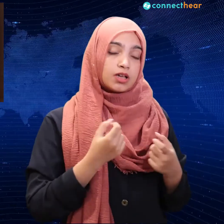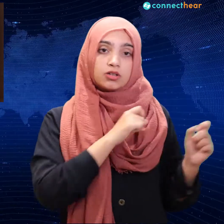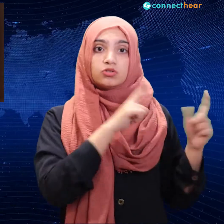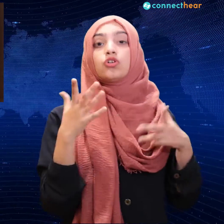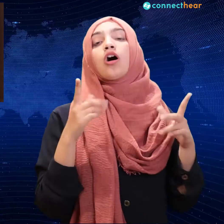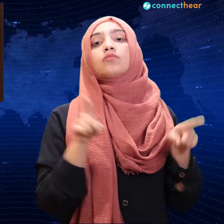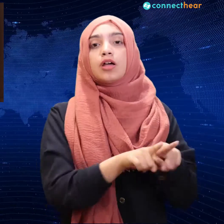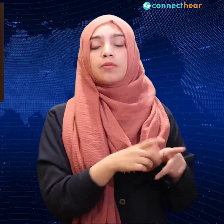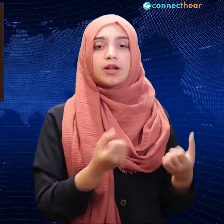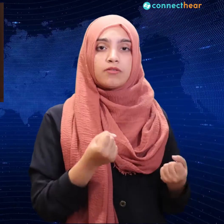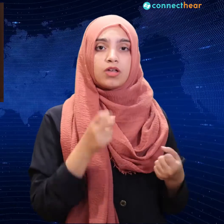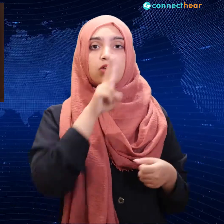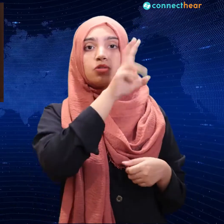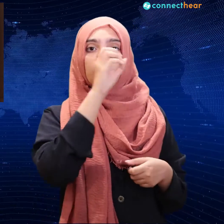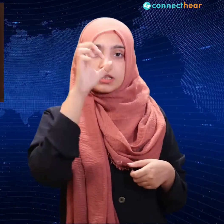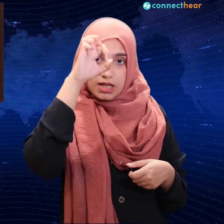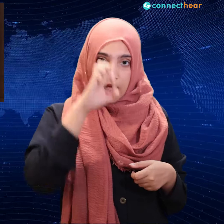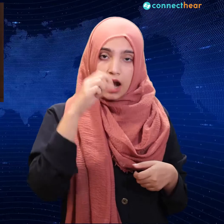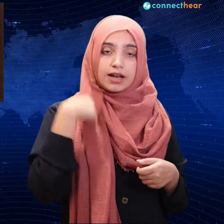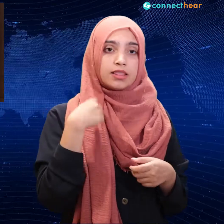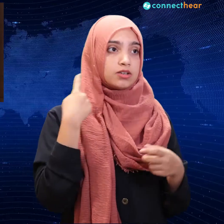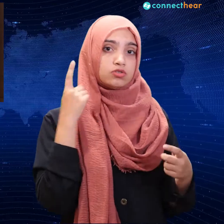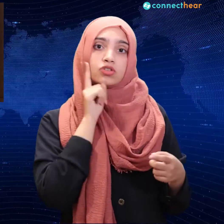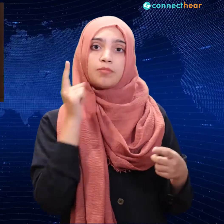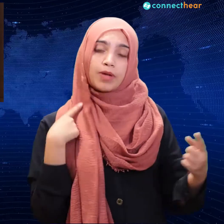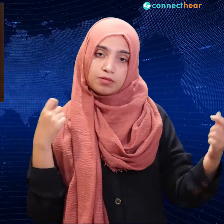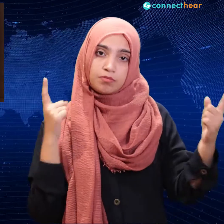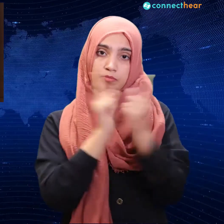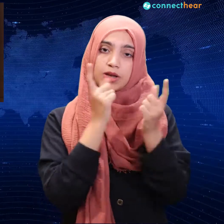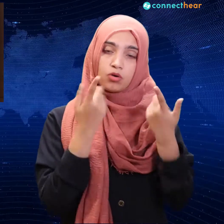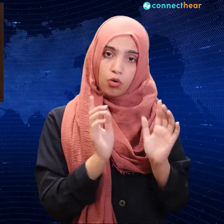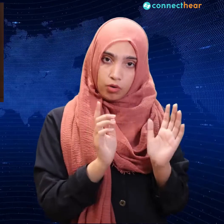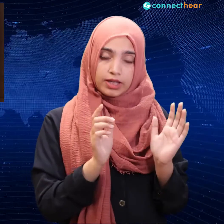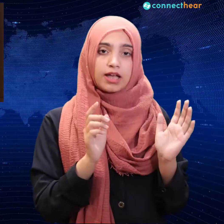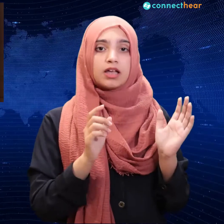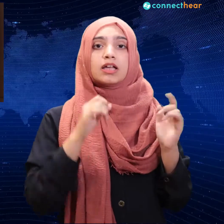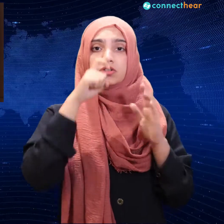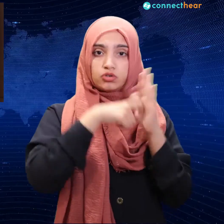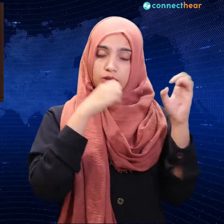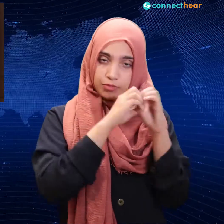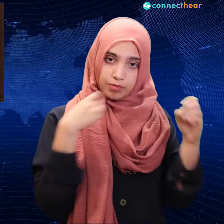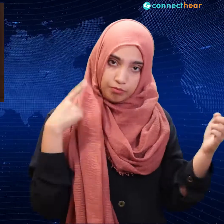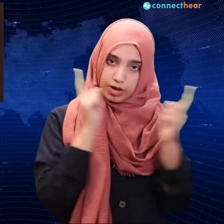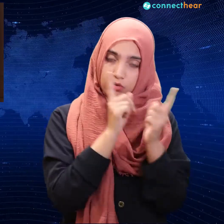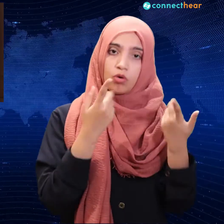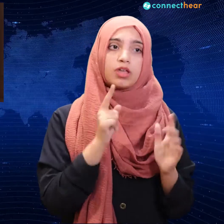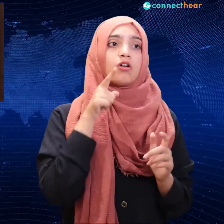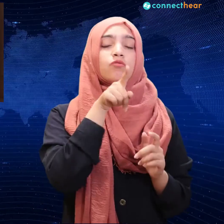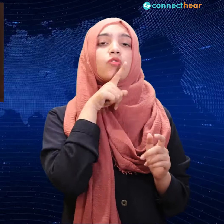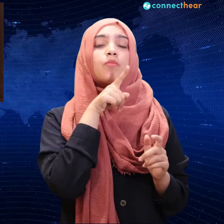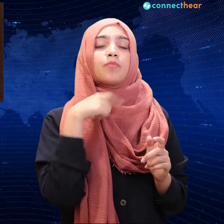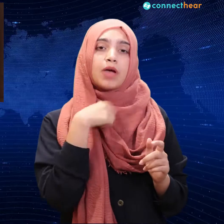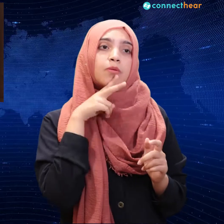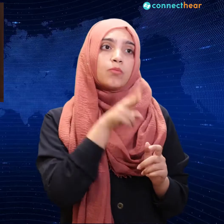in 2008, when I met Senator Joe Biden and John Kerry, then I told them that they were not winning. Hold